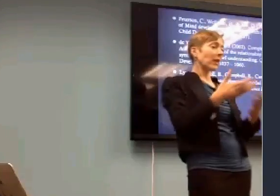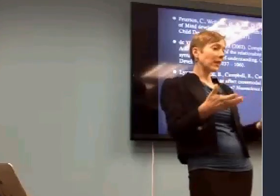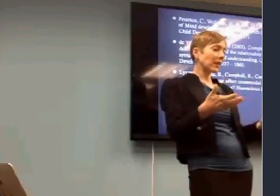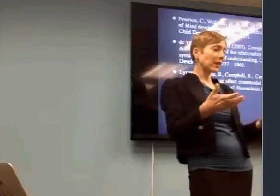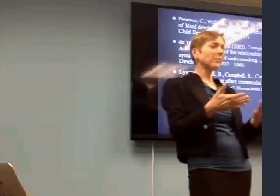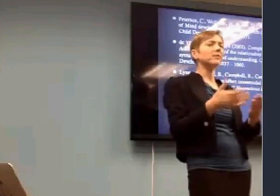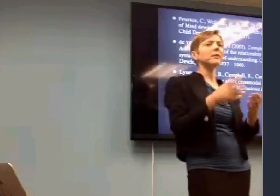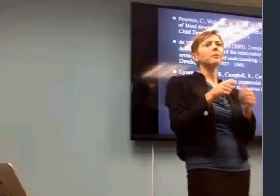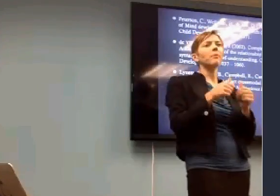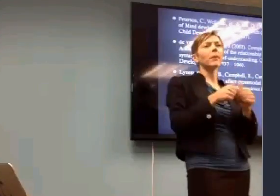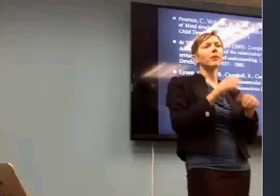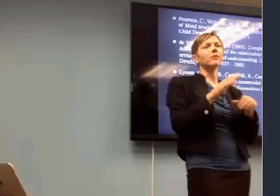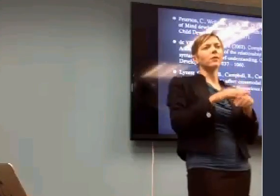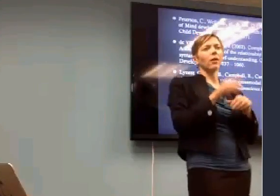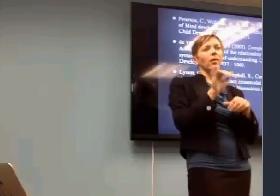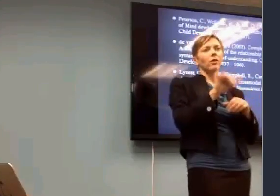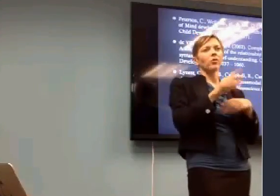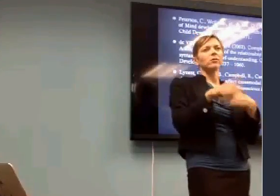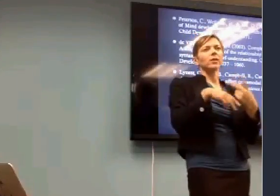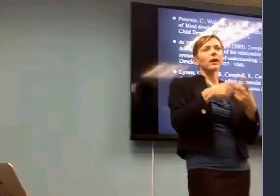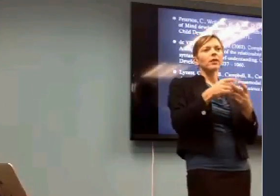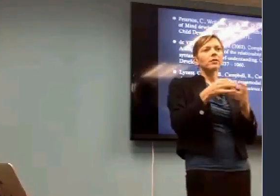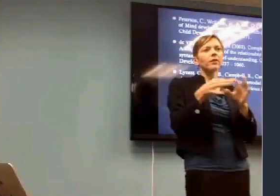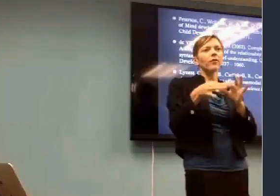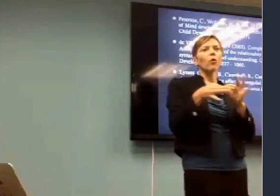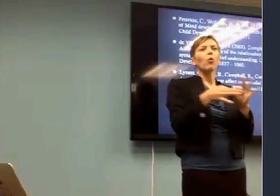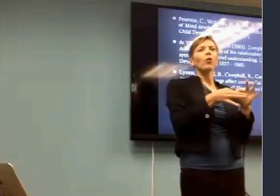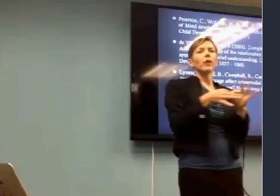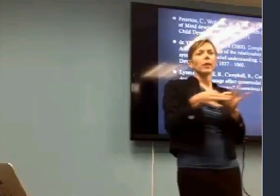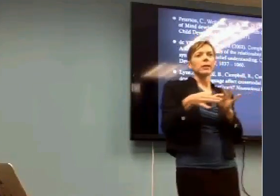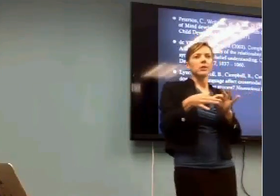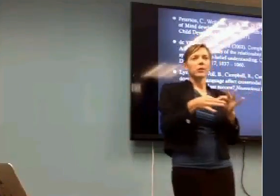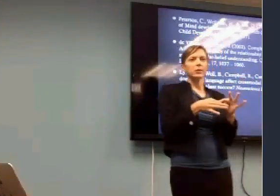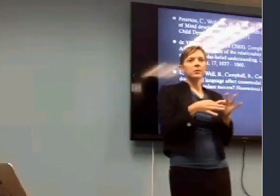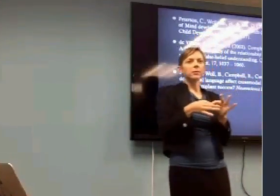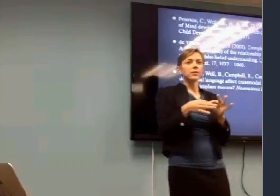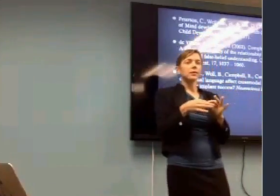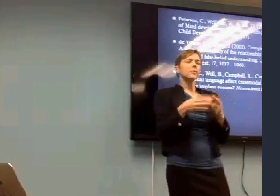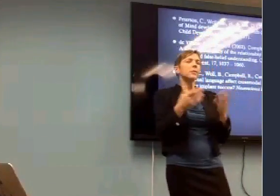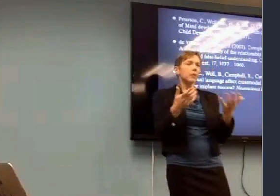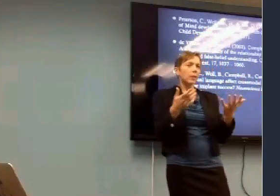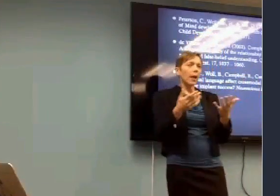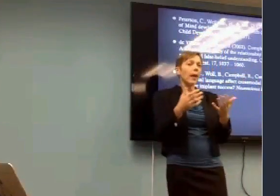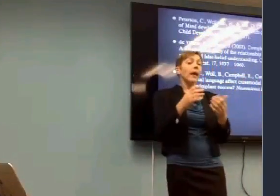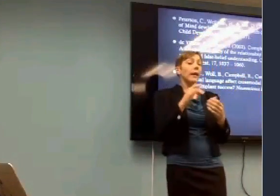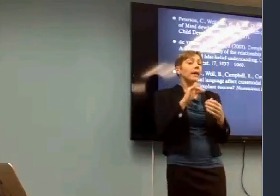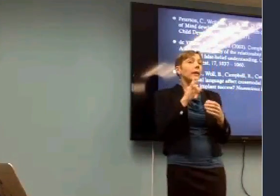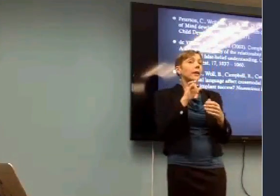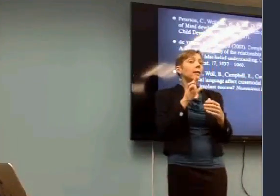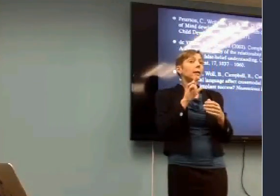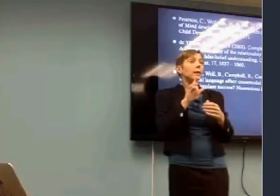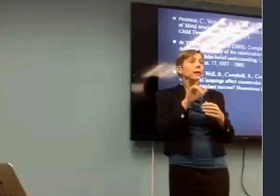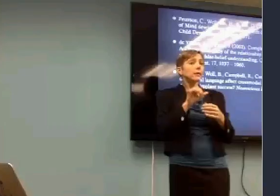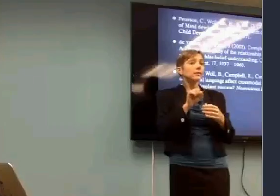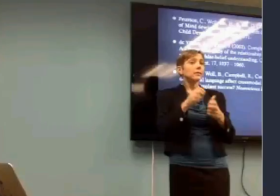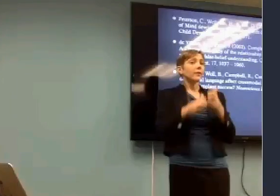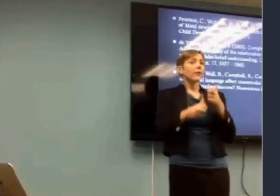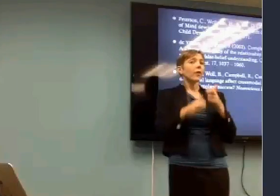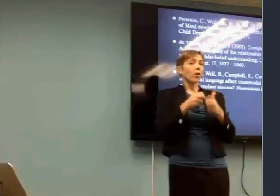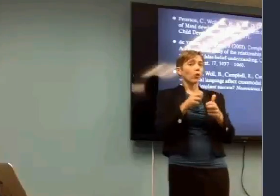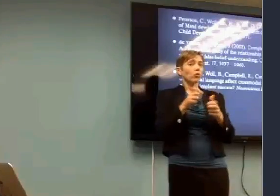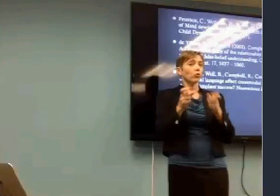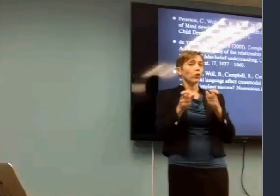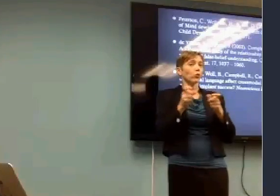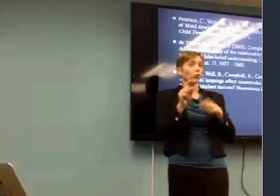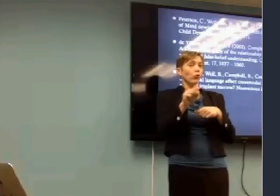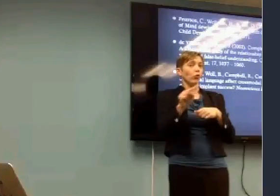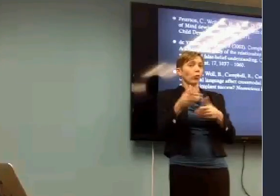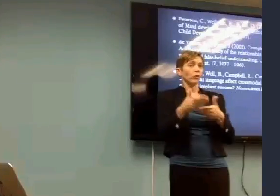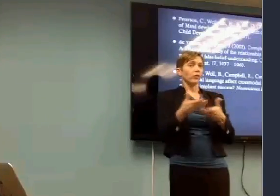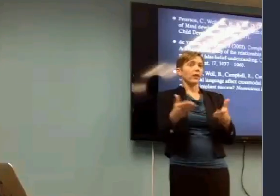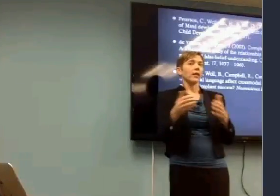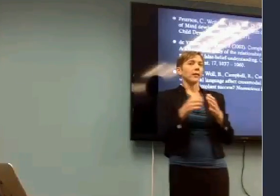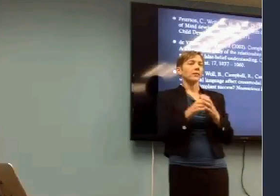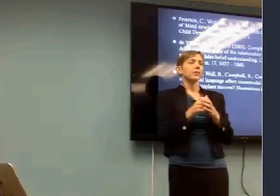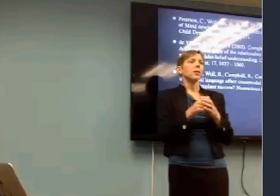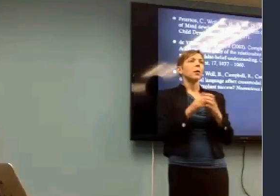for auditory type things is based on those types of correlations. And it is difficult to control for